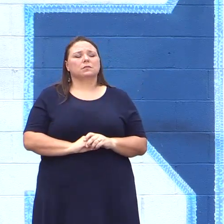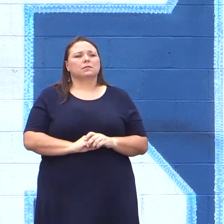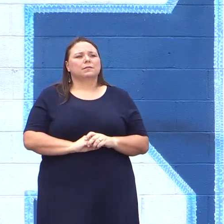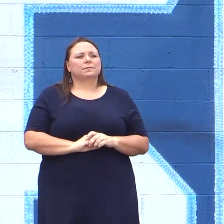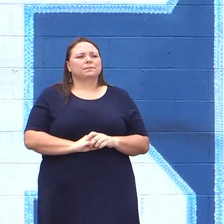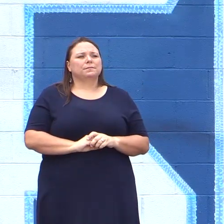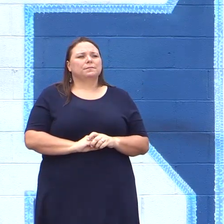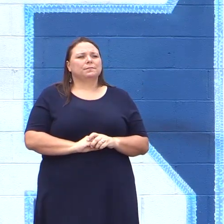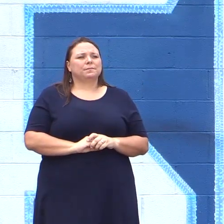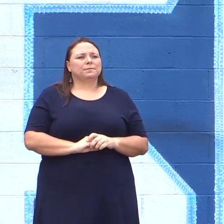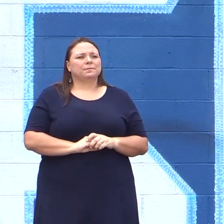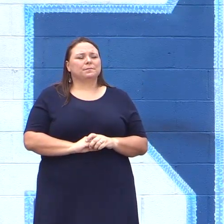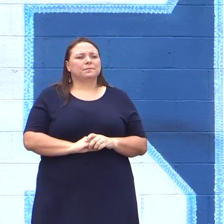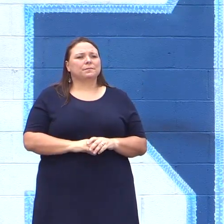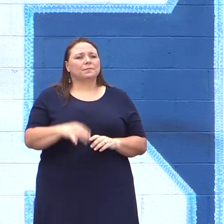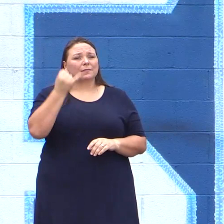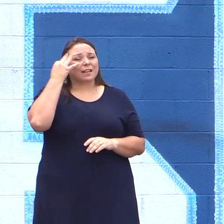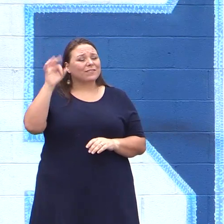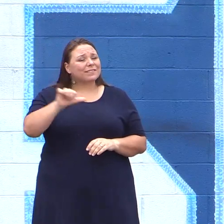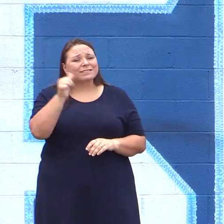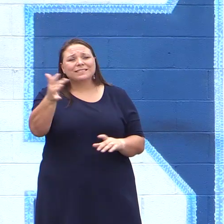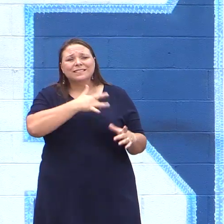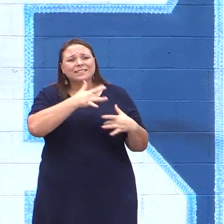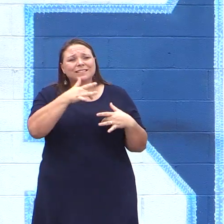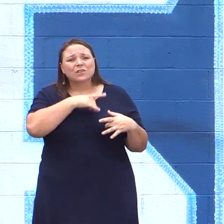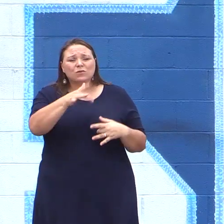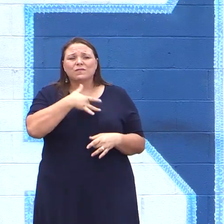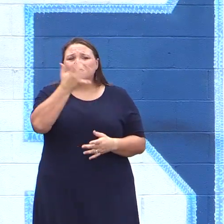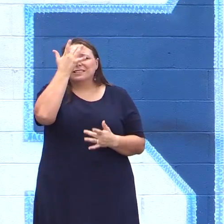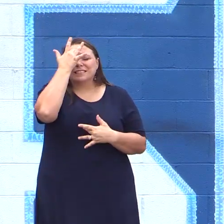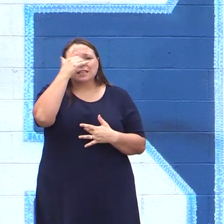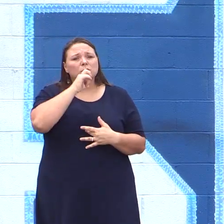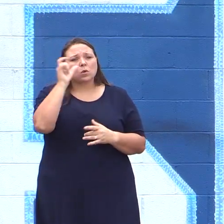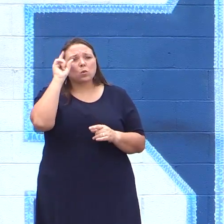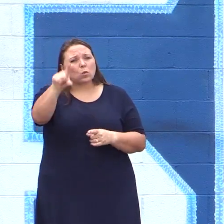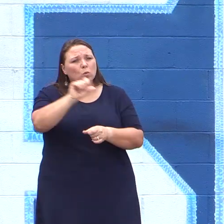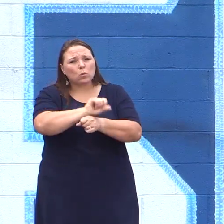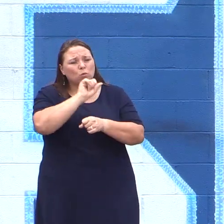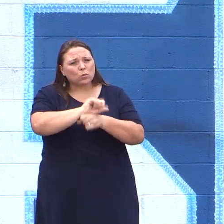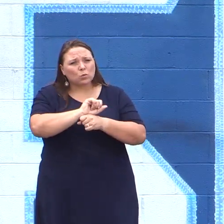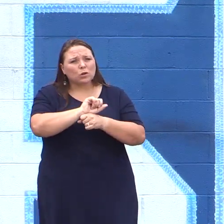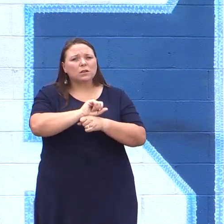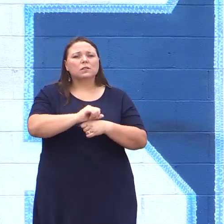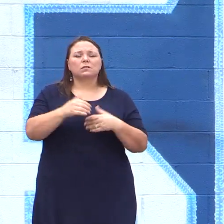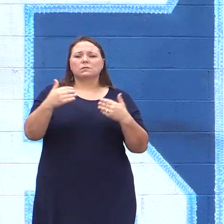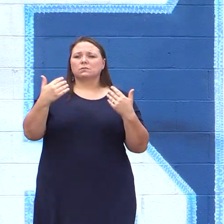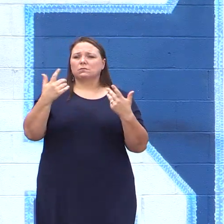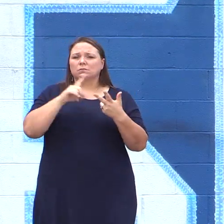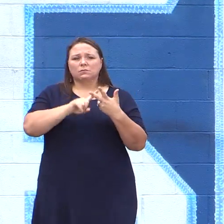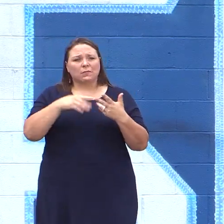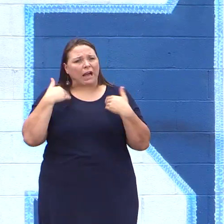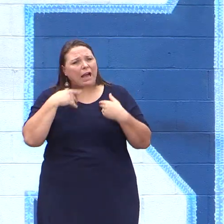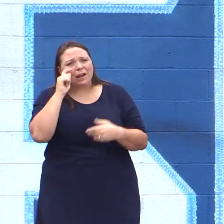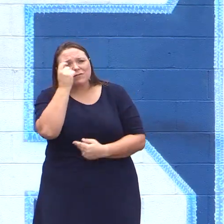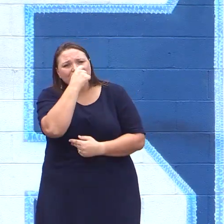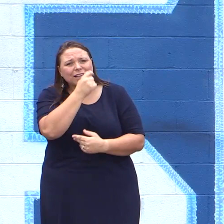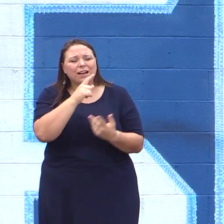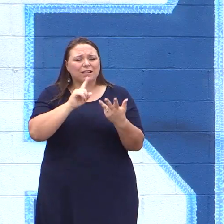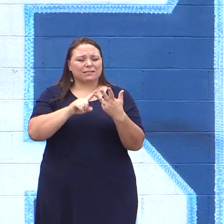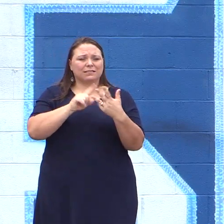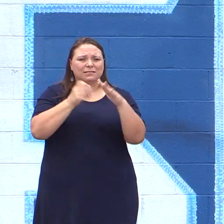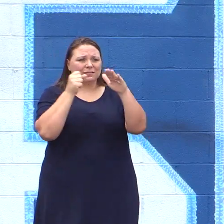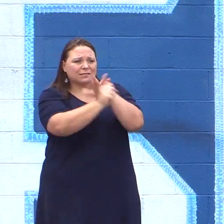If you have any concern that you may be infected, don't go to work. get tested, socially